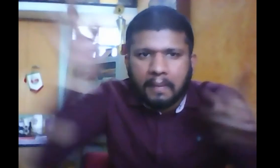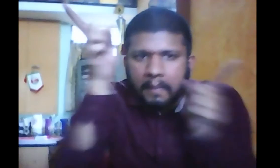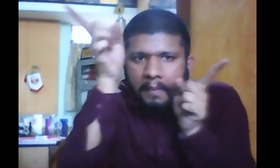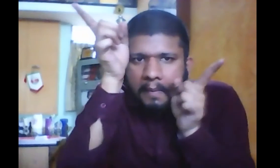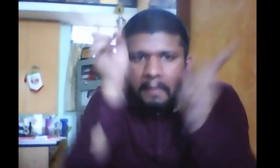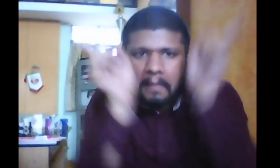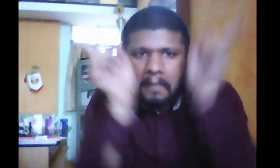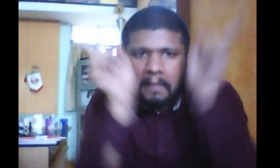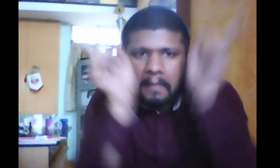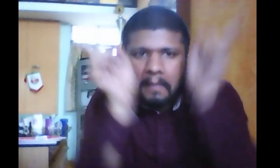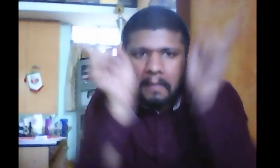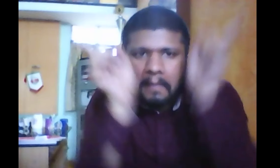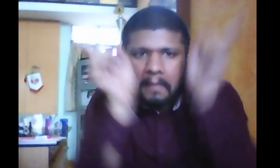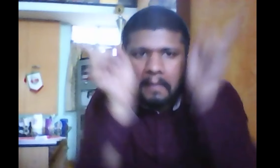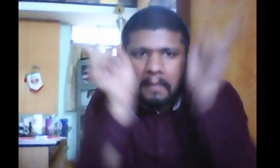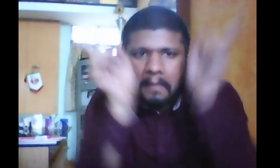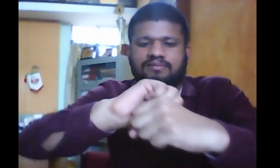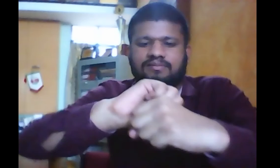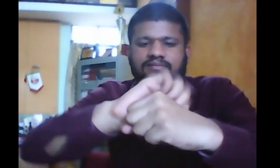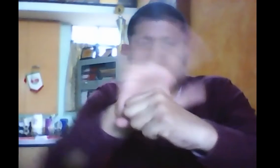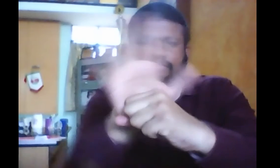picture of Corona. So this is Corona.